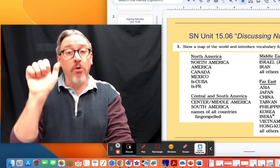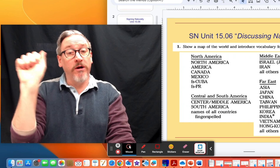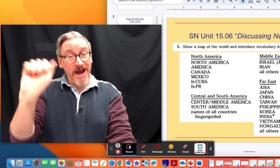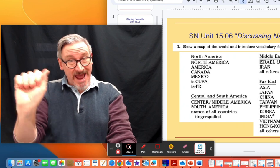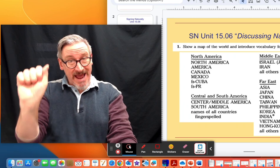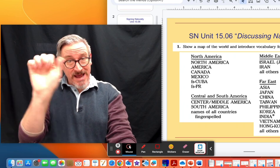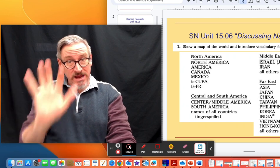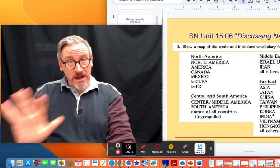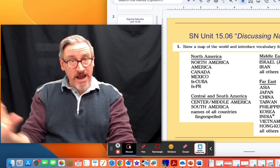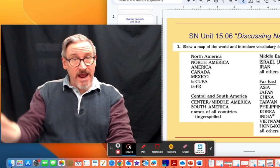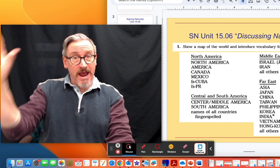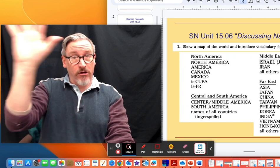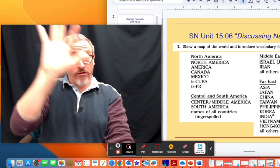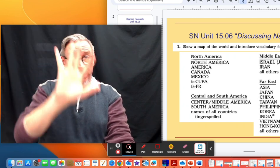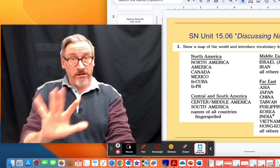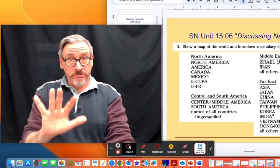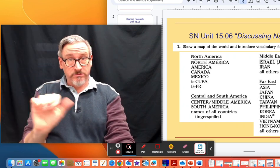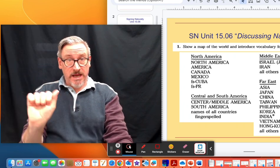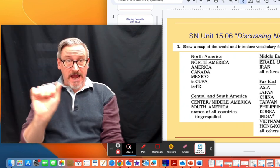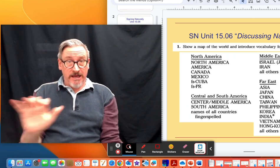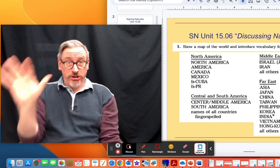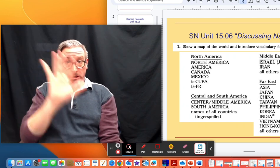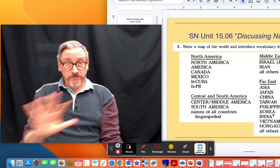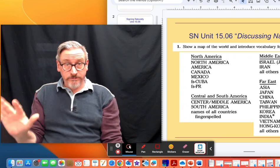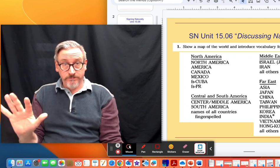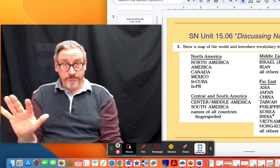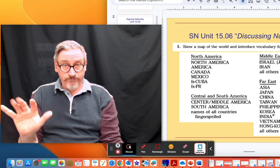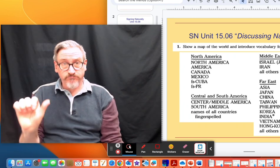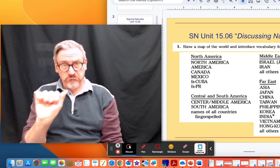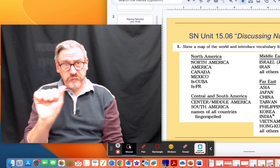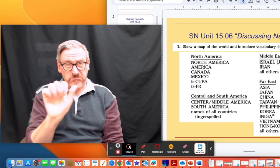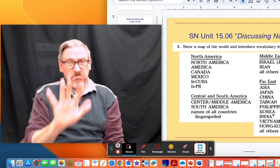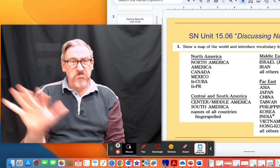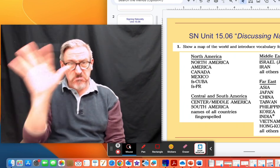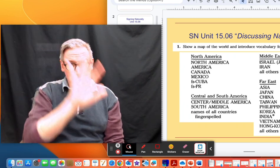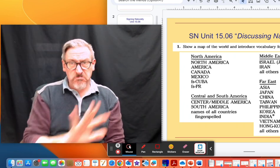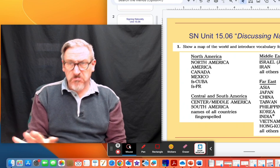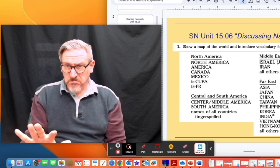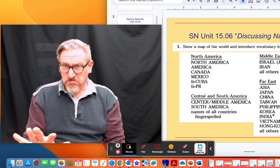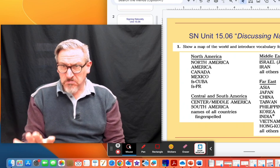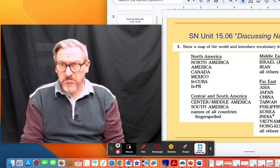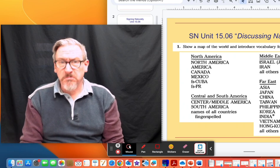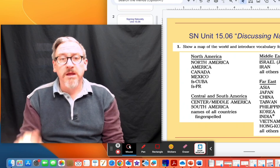Asia or A area, Asia.